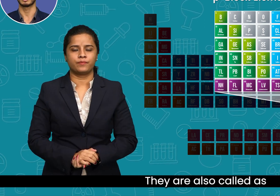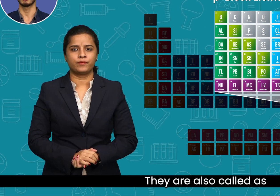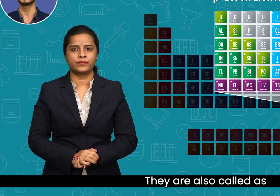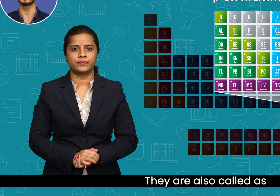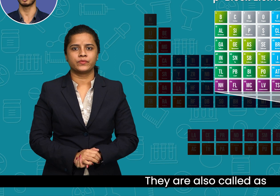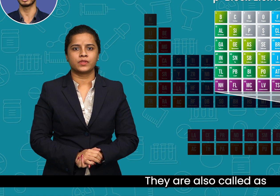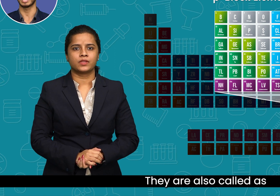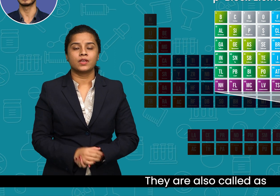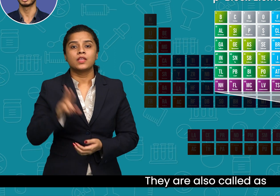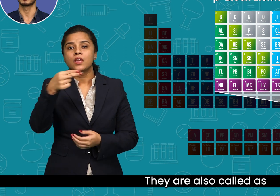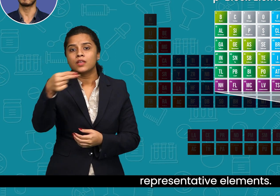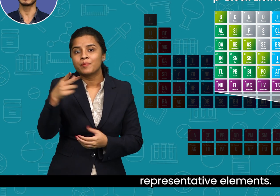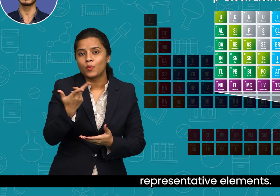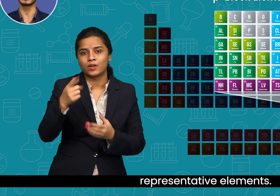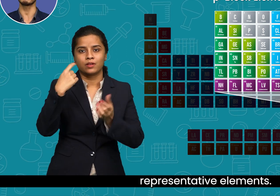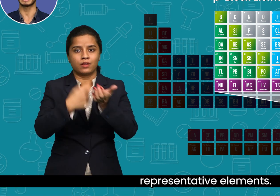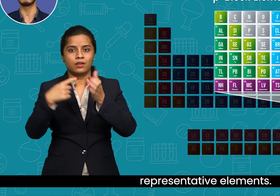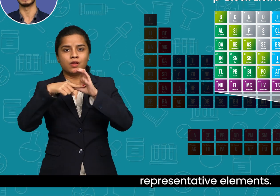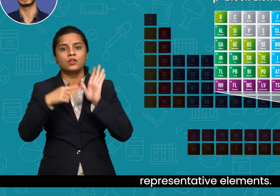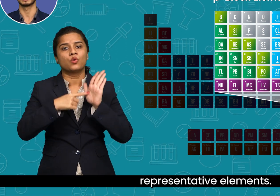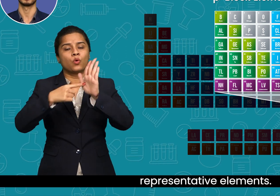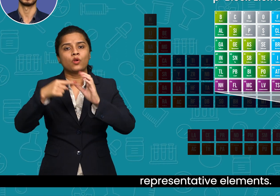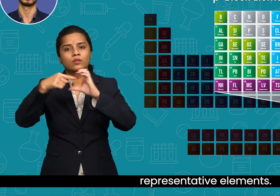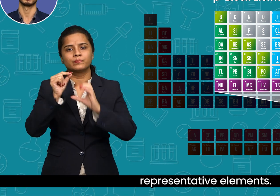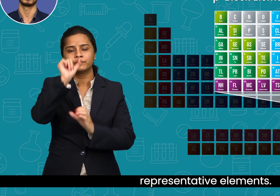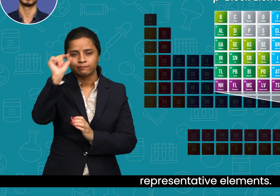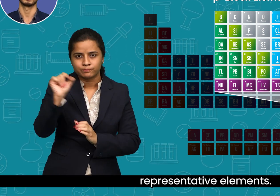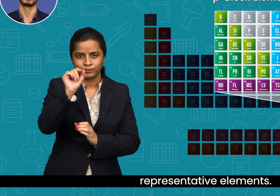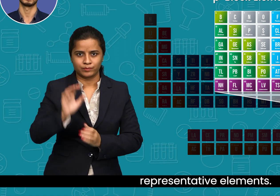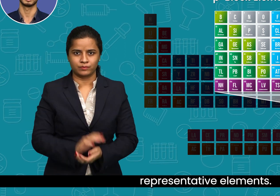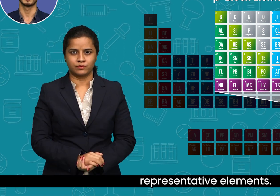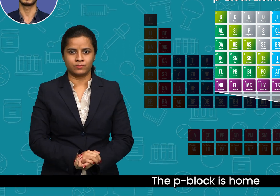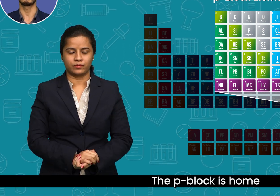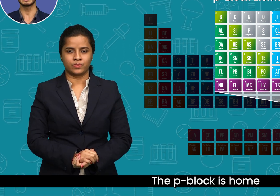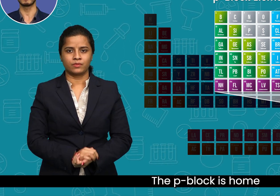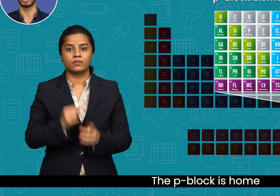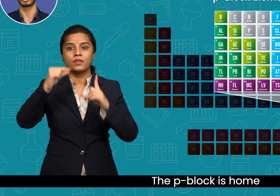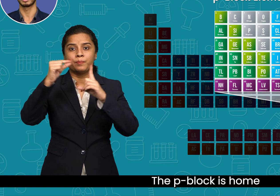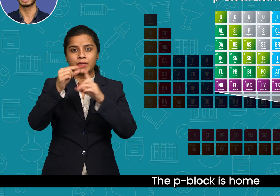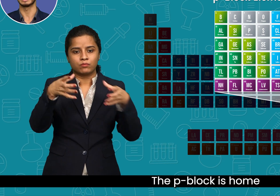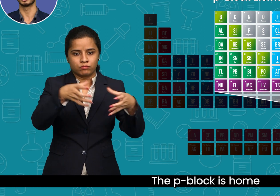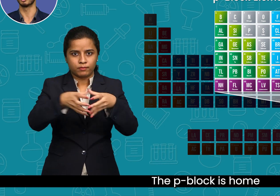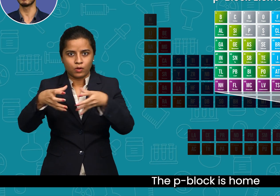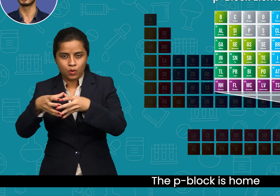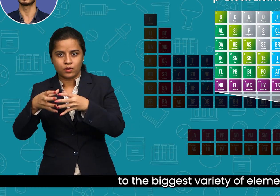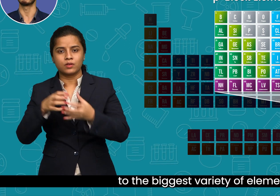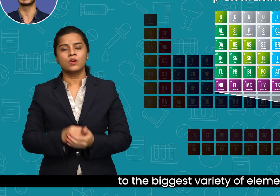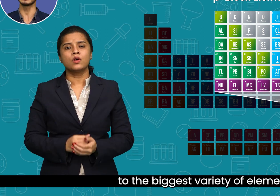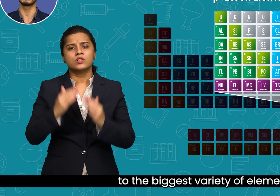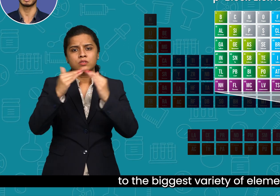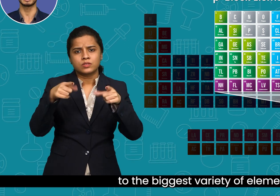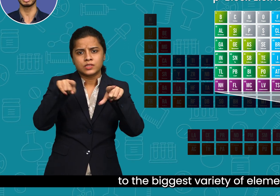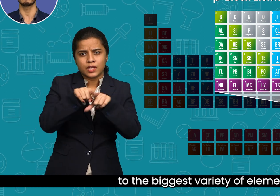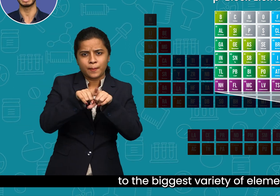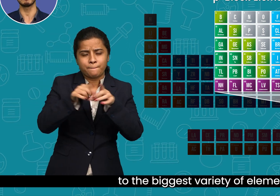They are also called as representative elements. The P block is home to the